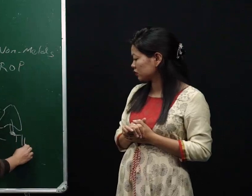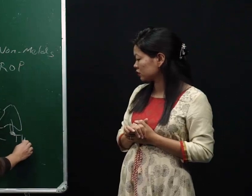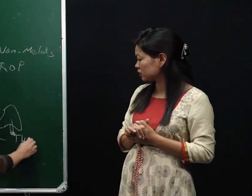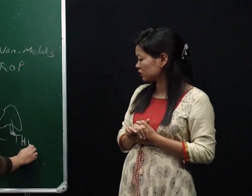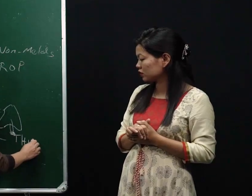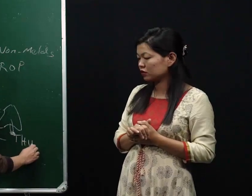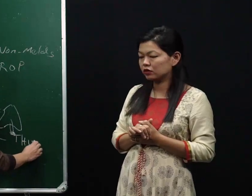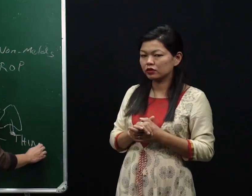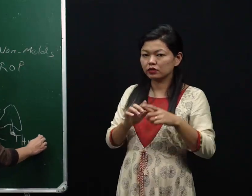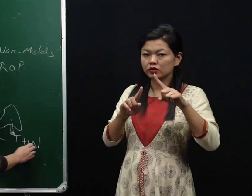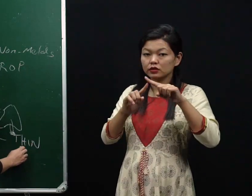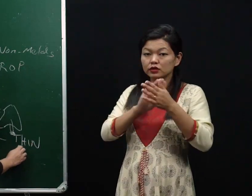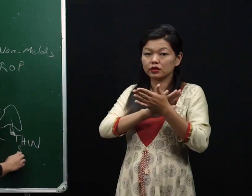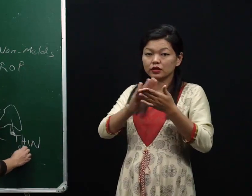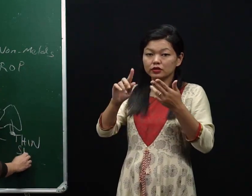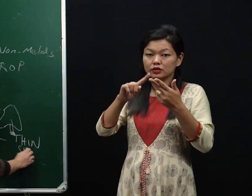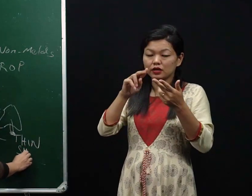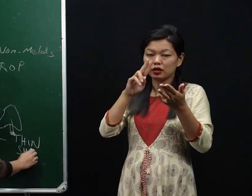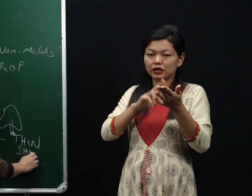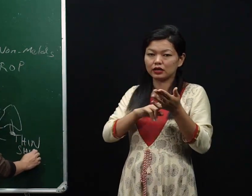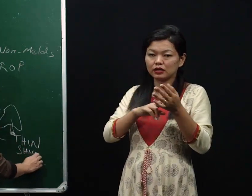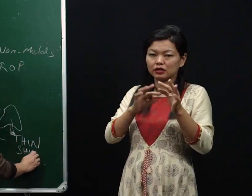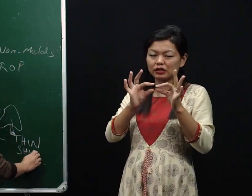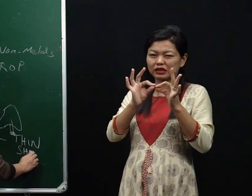thin sheets.